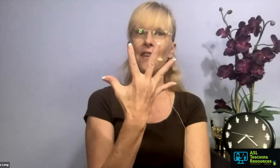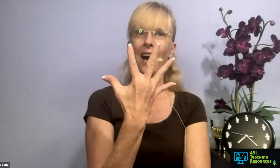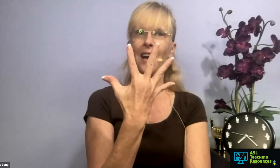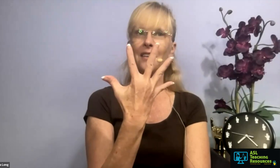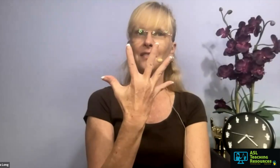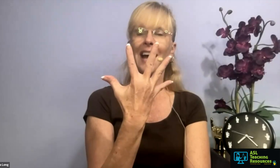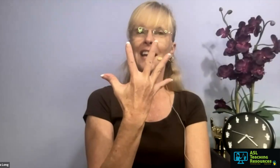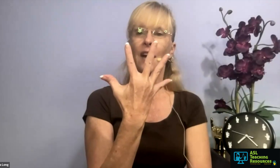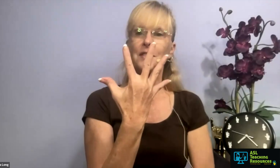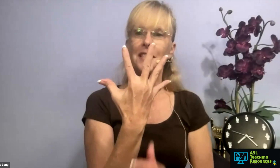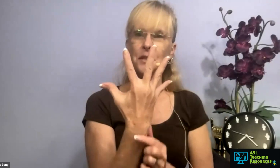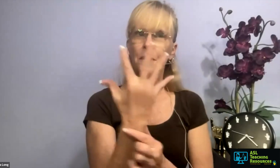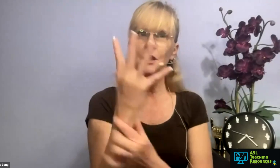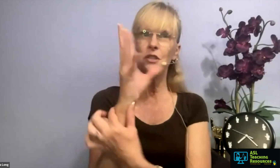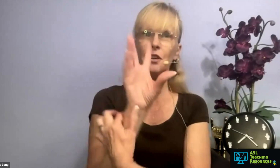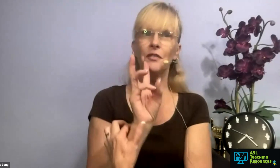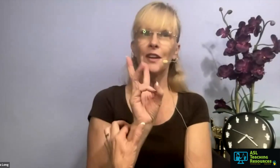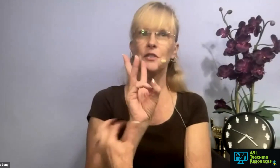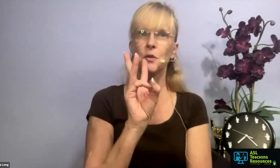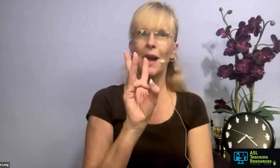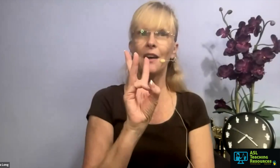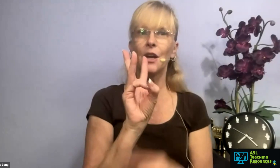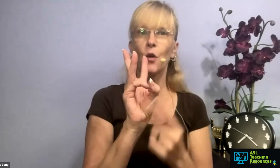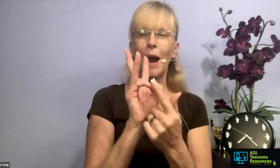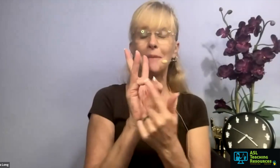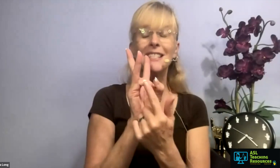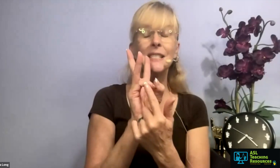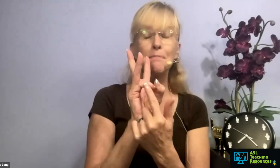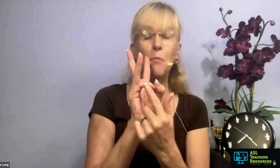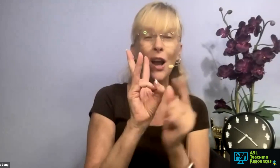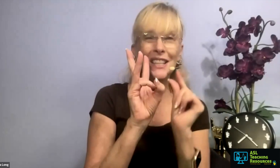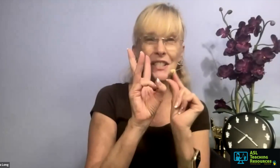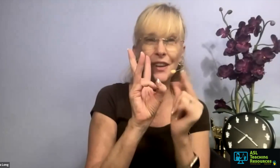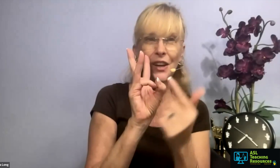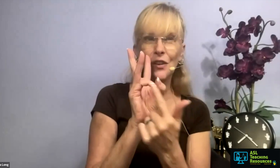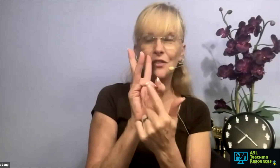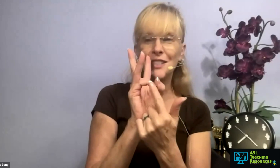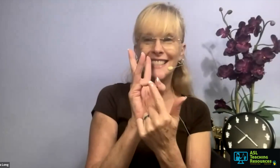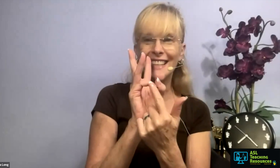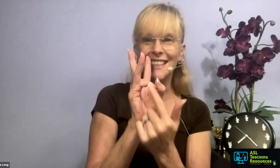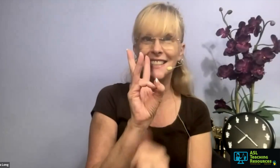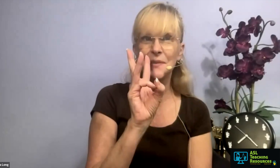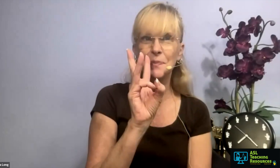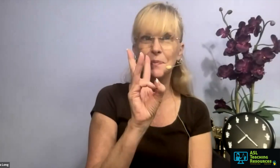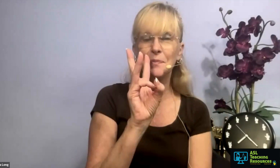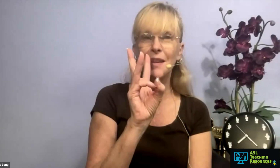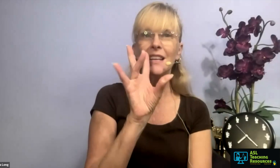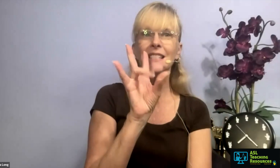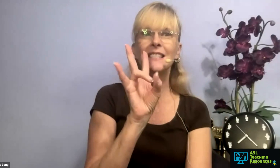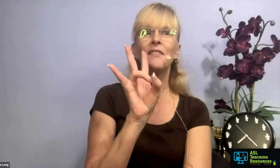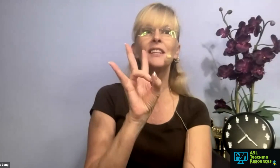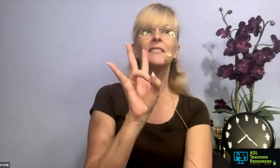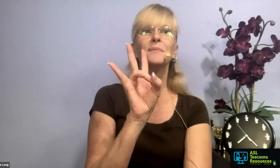5. Now for 6, we're going to turn our fingers around and grab the smallest finger for 6. 7,